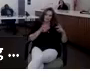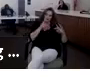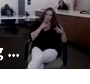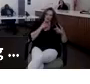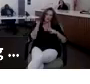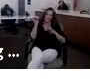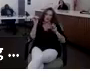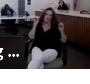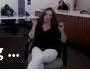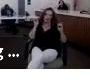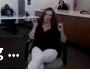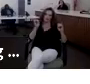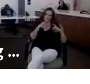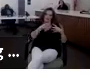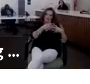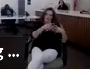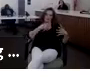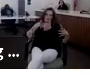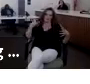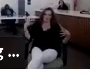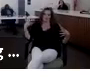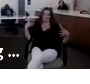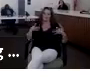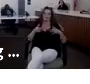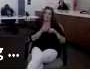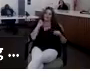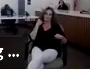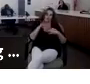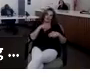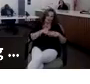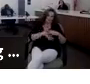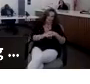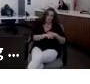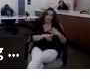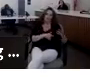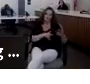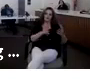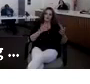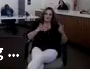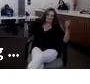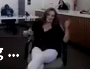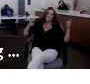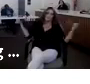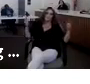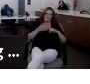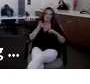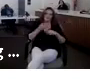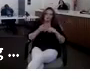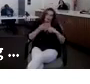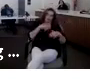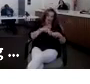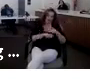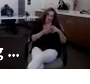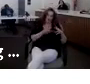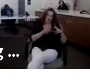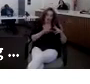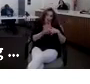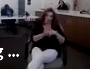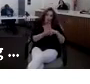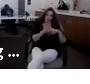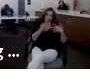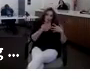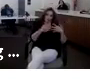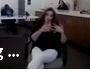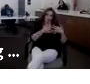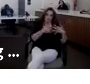up. The truck would come right in through there, and they can bring their largest truck in through that way. It'll be